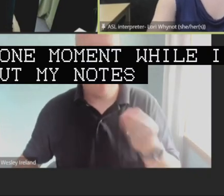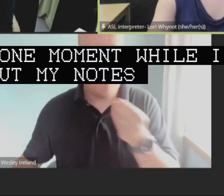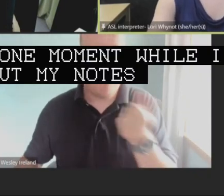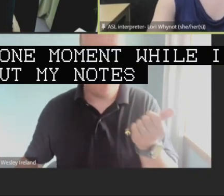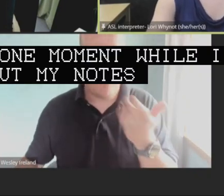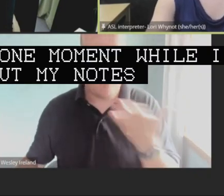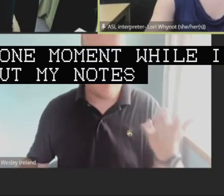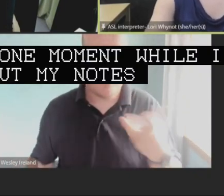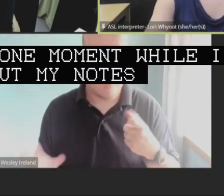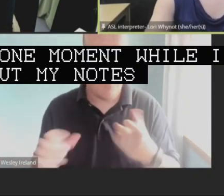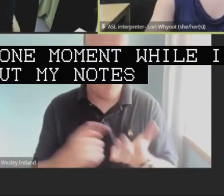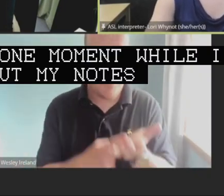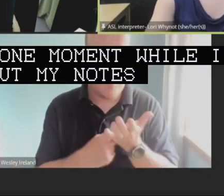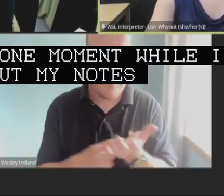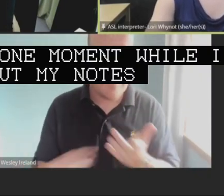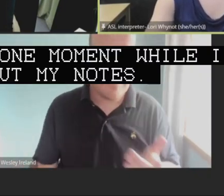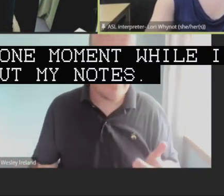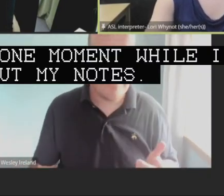Okay.